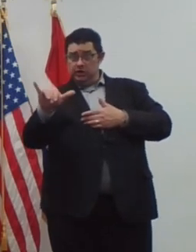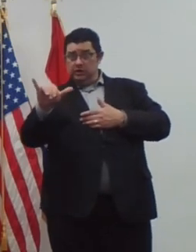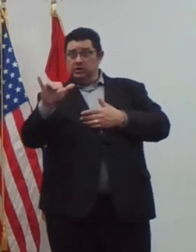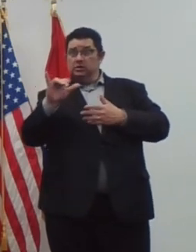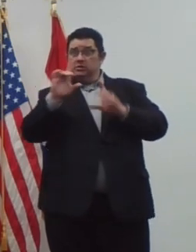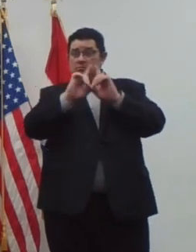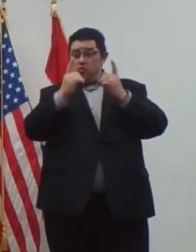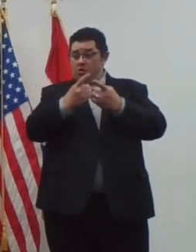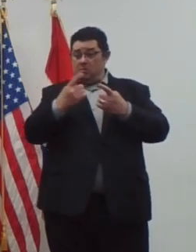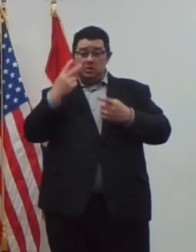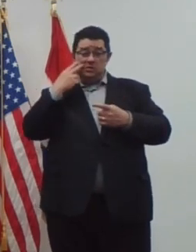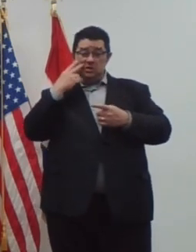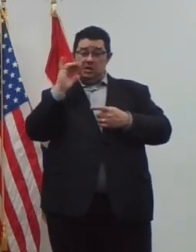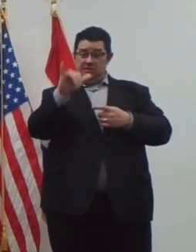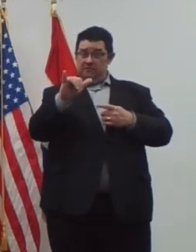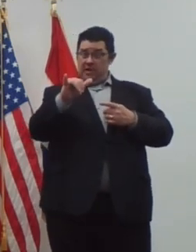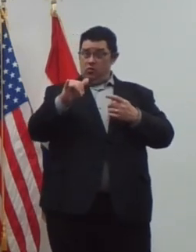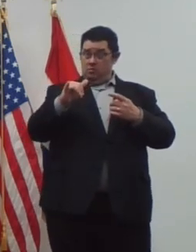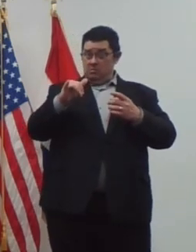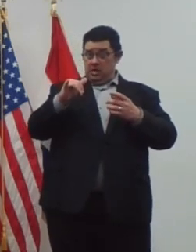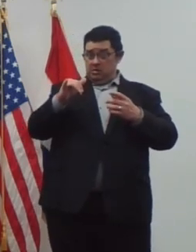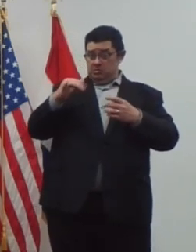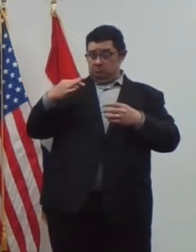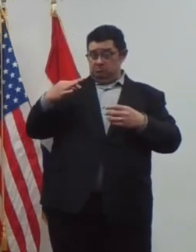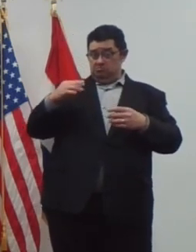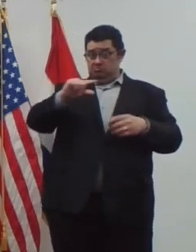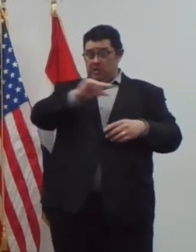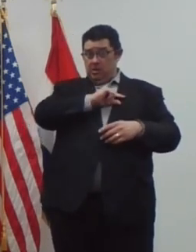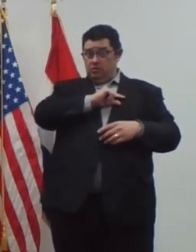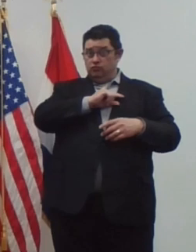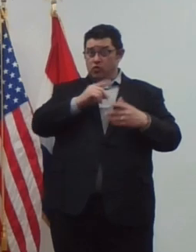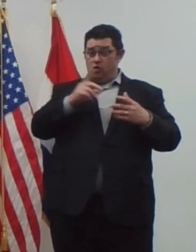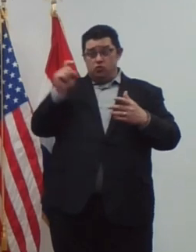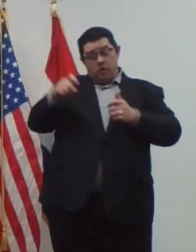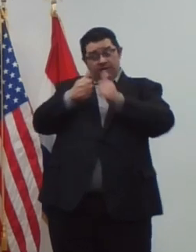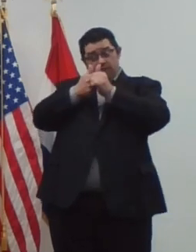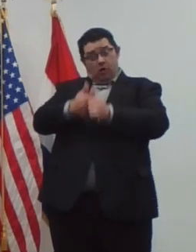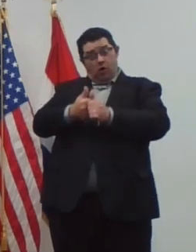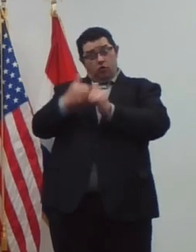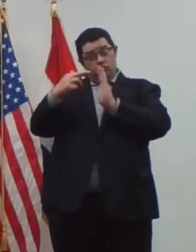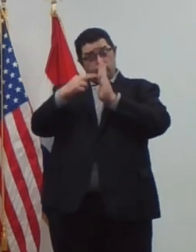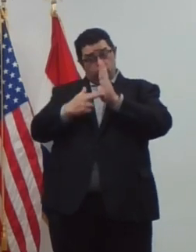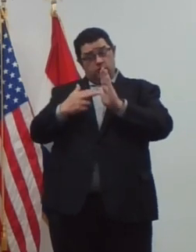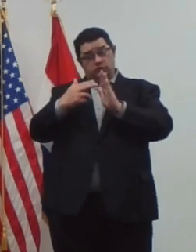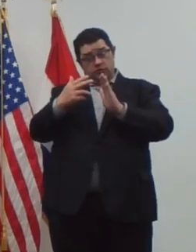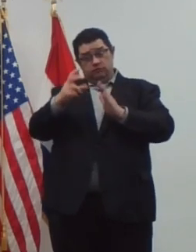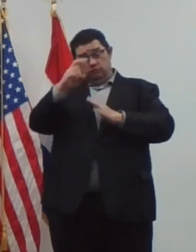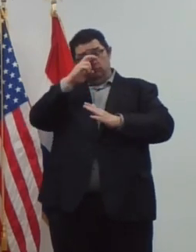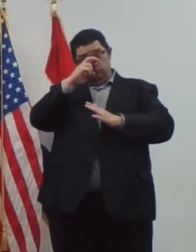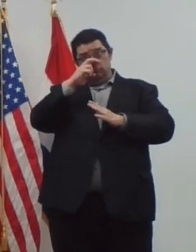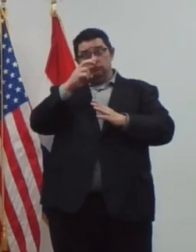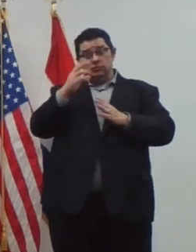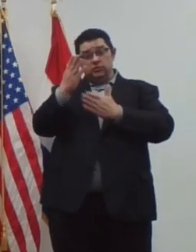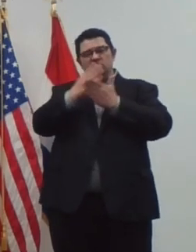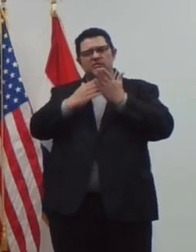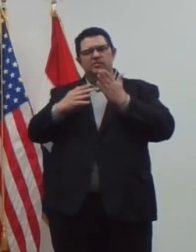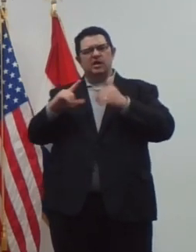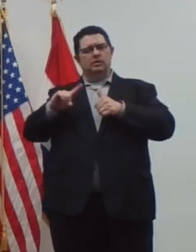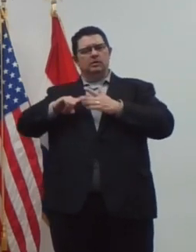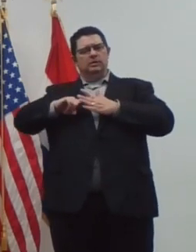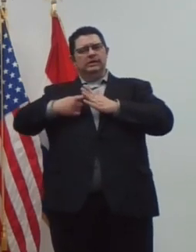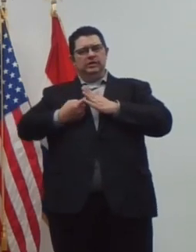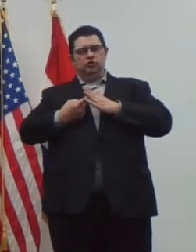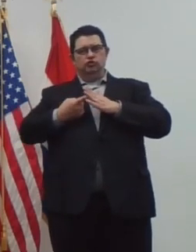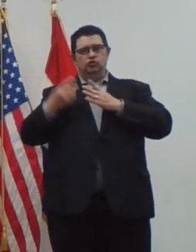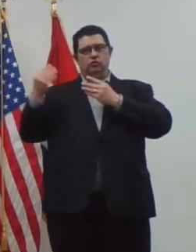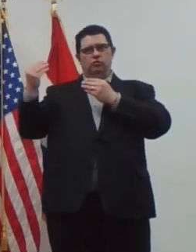eligible. Some of the initial guidance we got from the CARES Act, we have to follow that very closely. Some of that initial guidance told us that we could